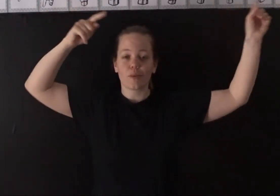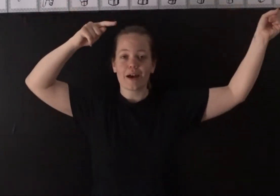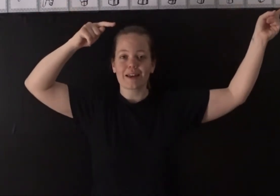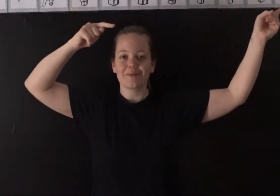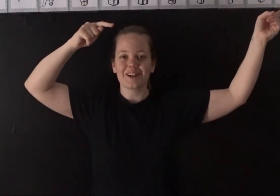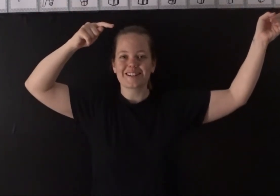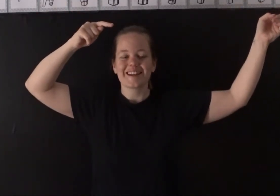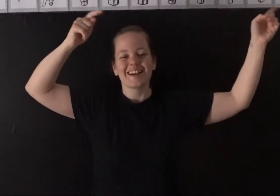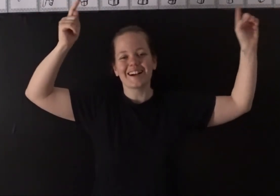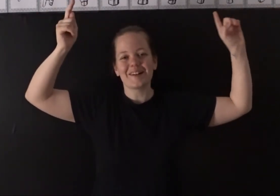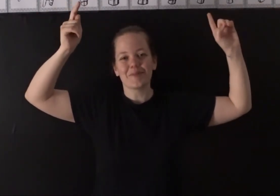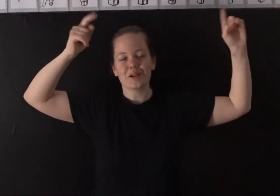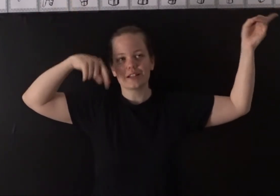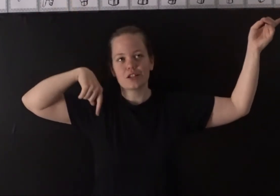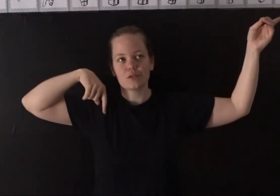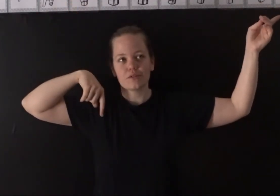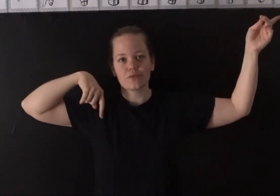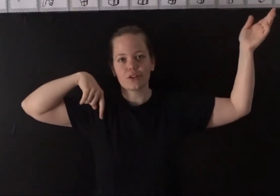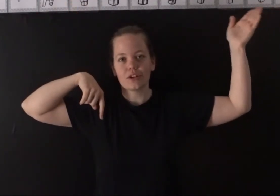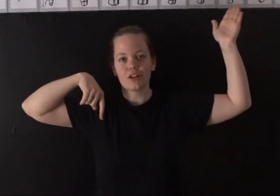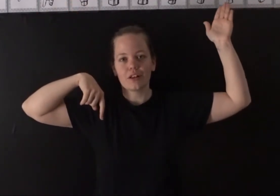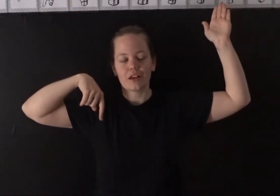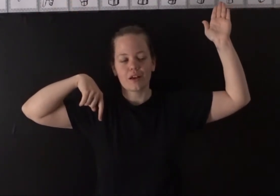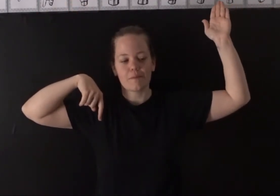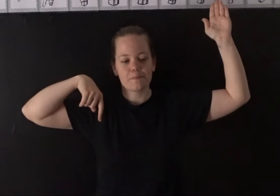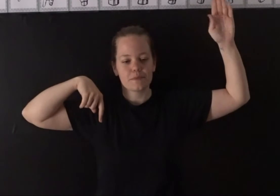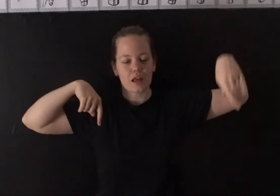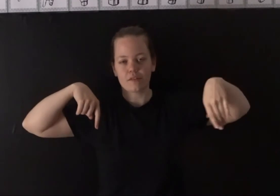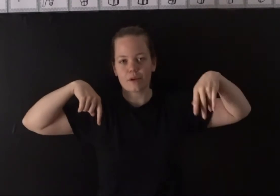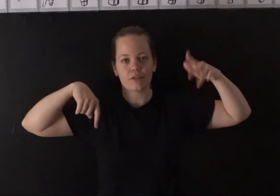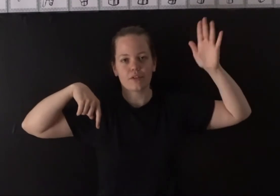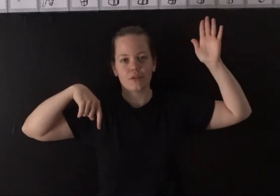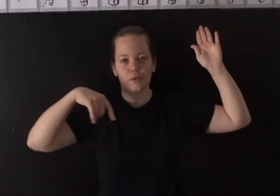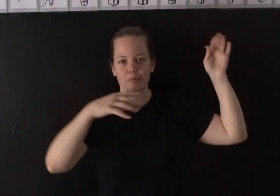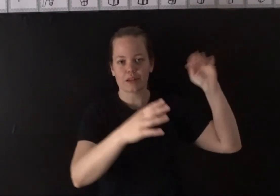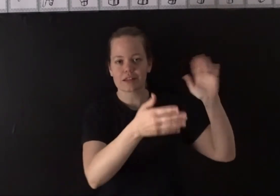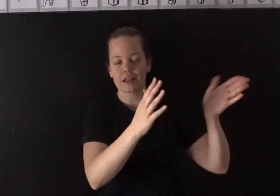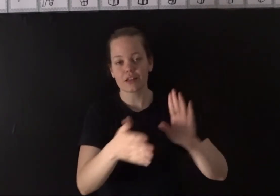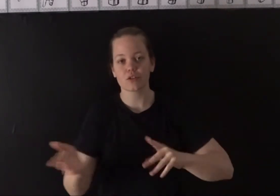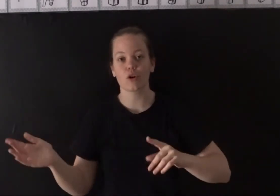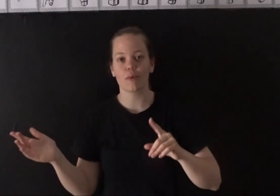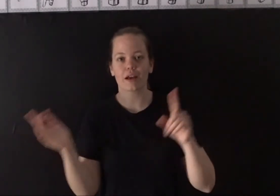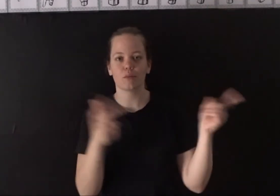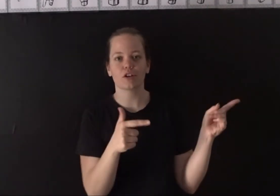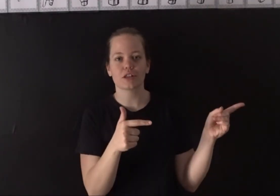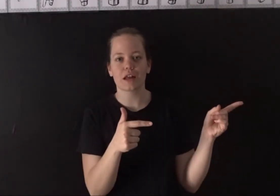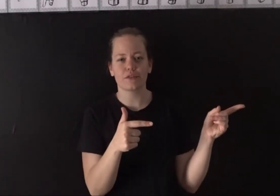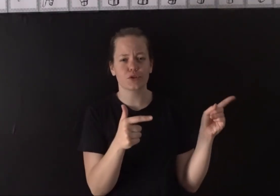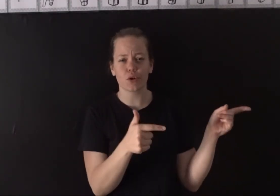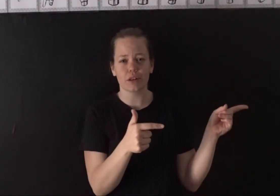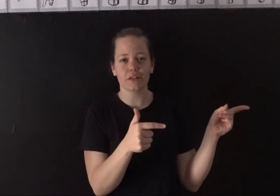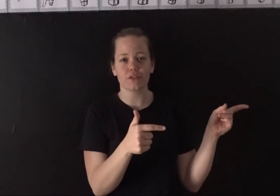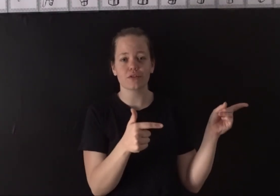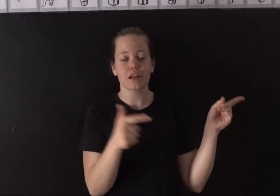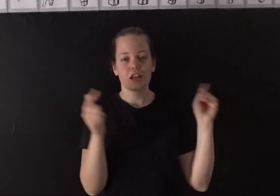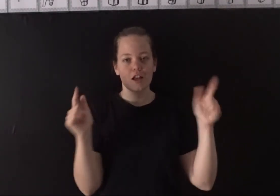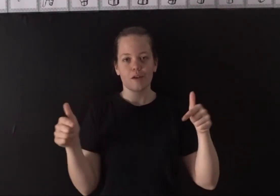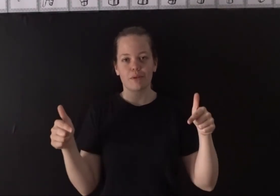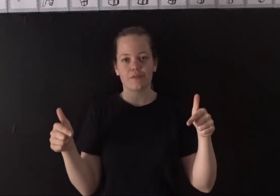back and watch. We did do a full alphabet review and we've been signing, so go back and watch that if you're totally confused. But if you're